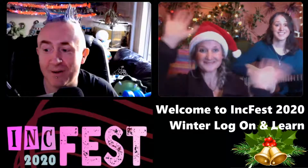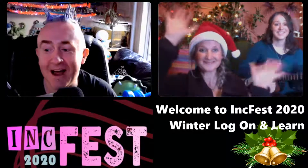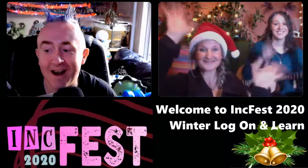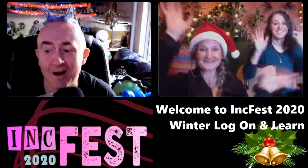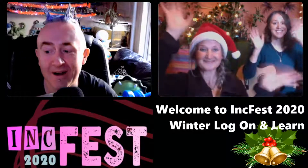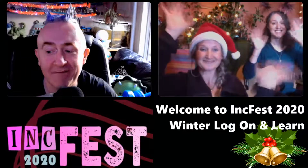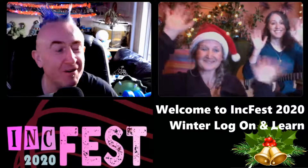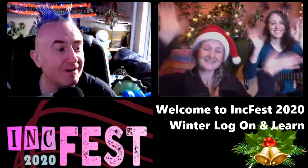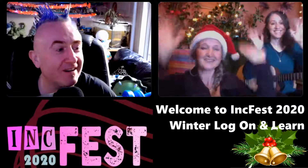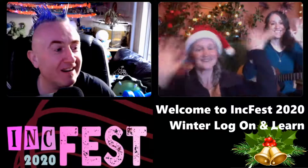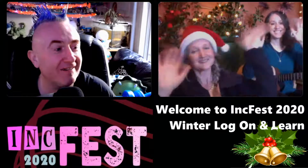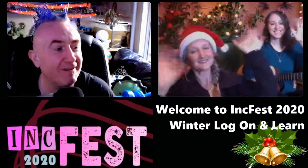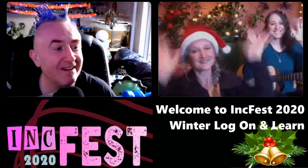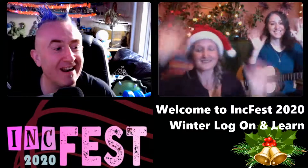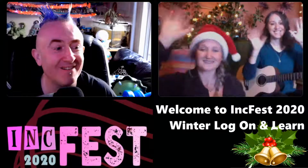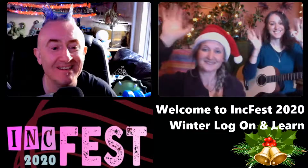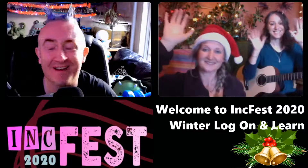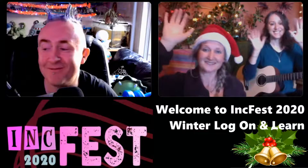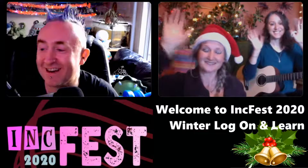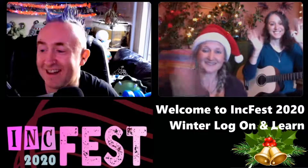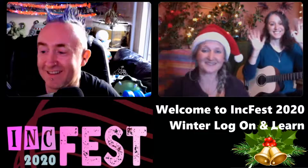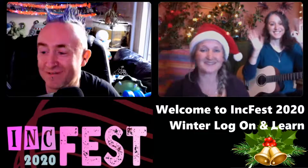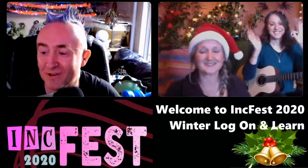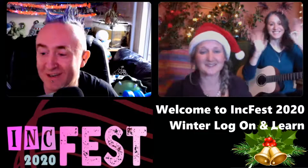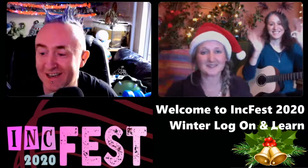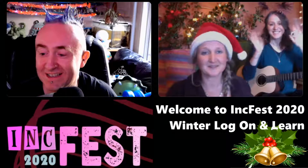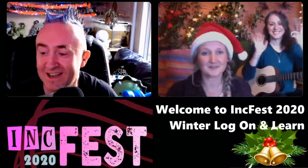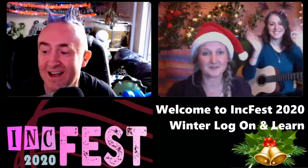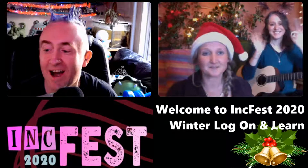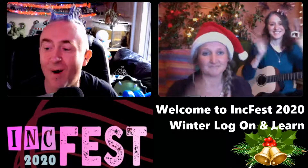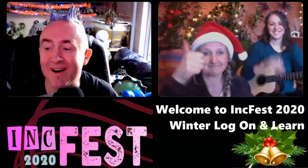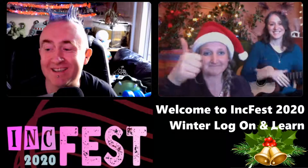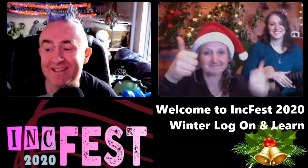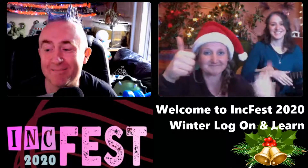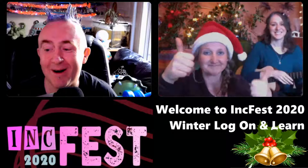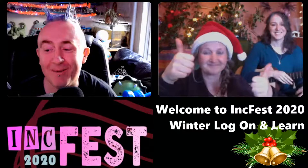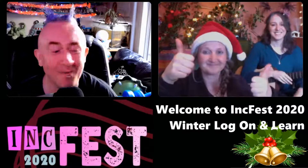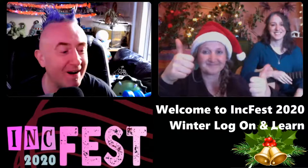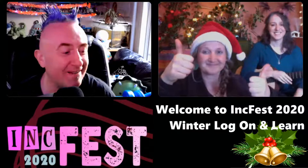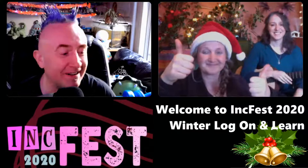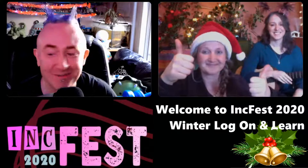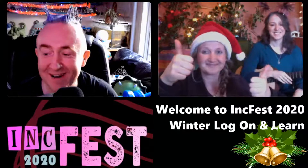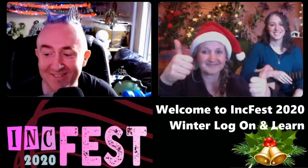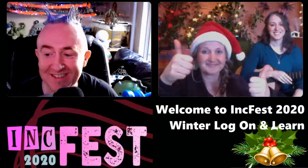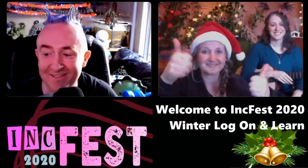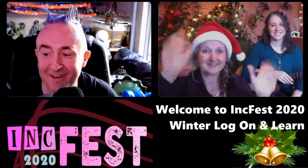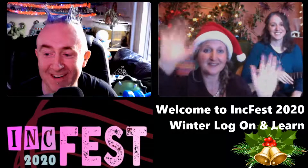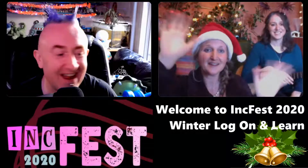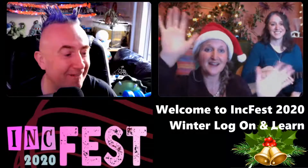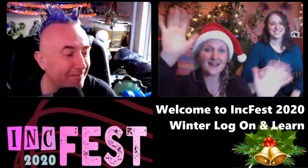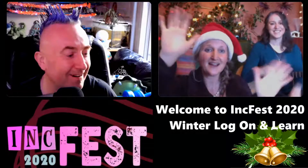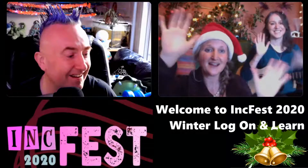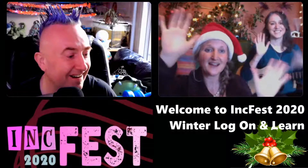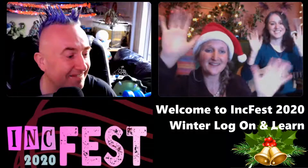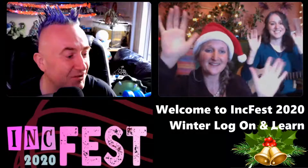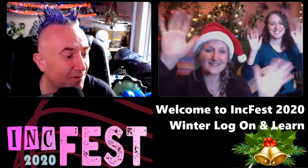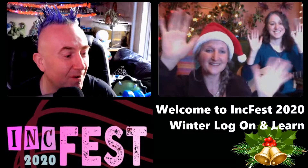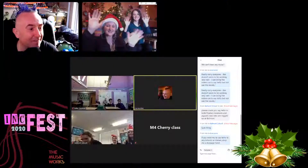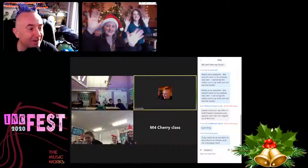hello, if you can hear us. I'm really glad that you've joined us. Oh, I can see Belmont waving as well. Let me see if I can get everybody. Let me try one more time